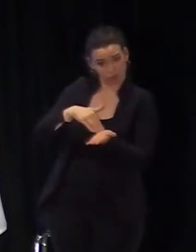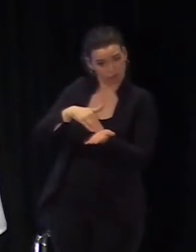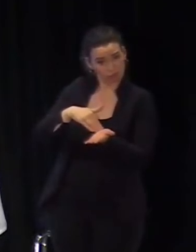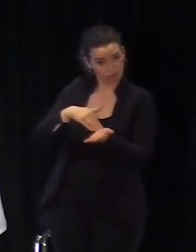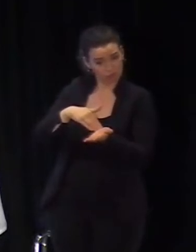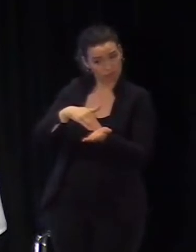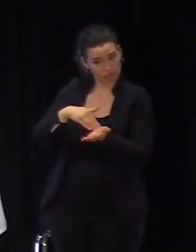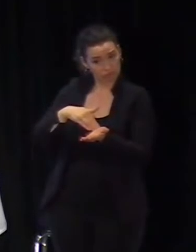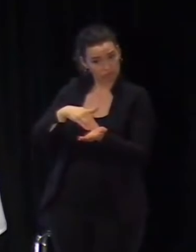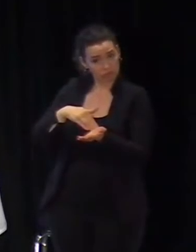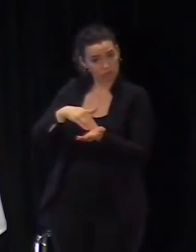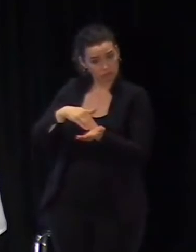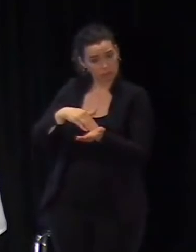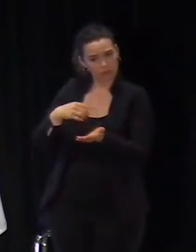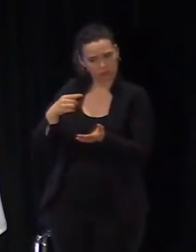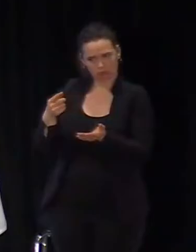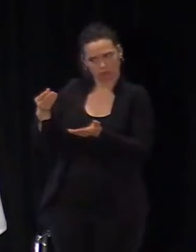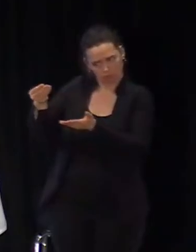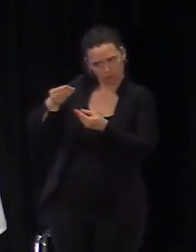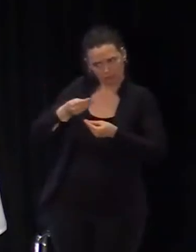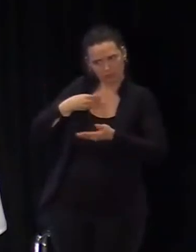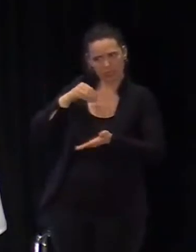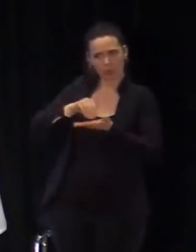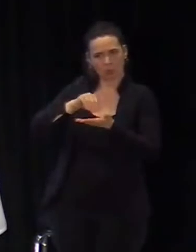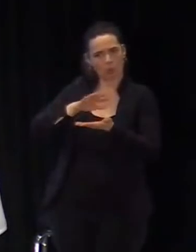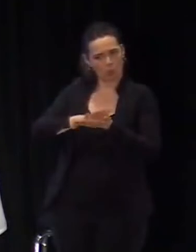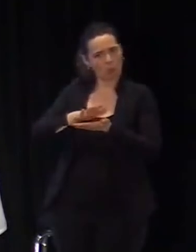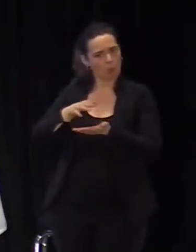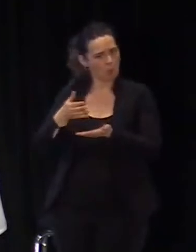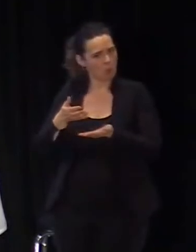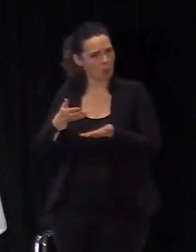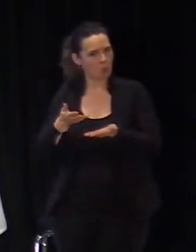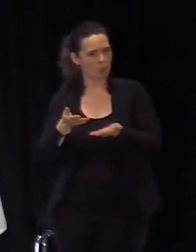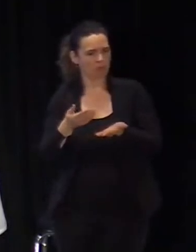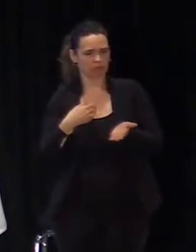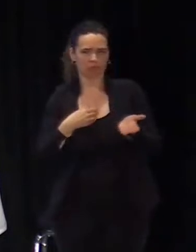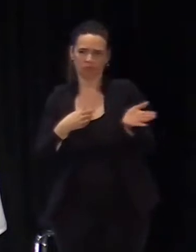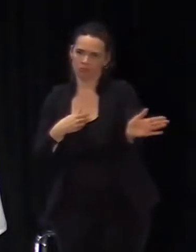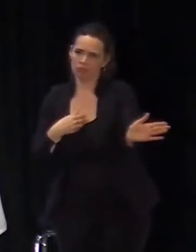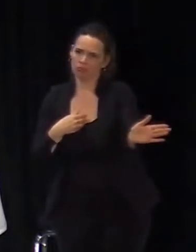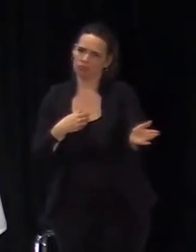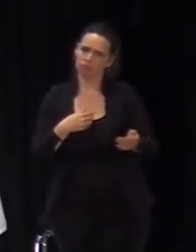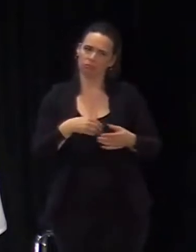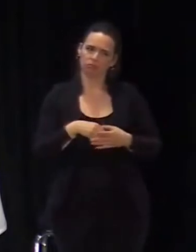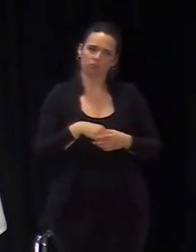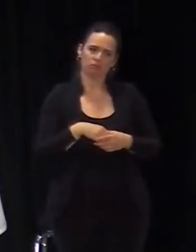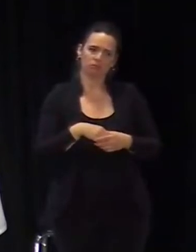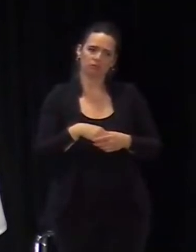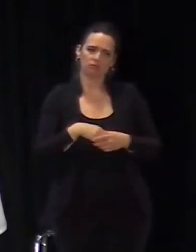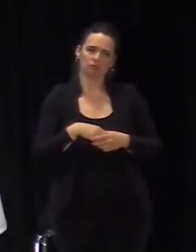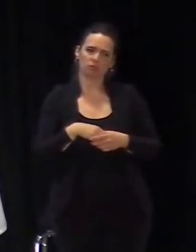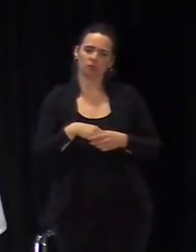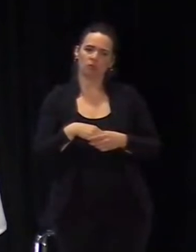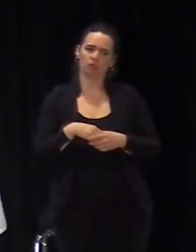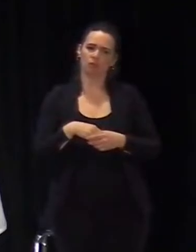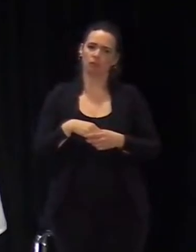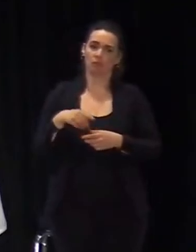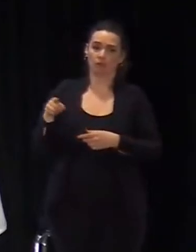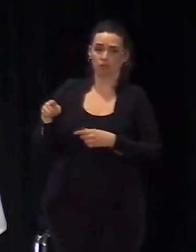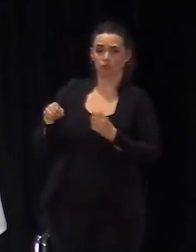to him. I have no clue why they would deny that. So the county hasn't told any no. physicians to wait until you guys give further guidance?